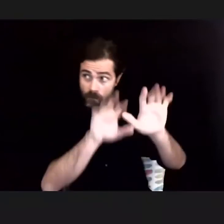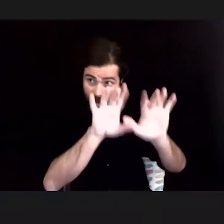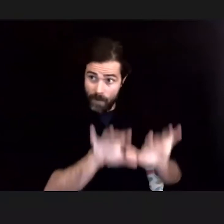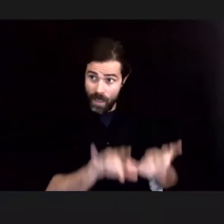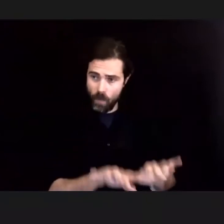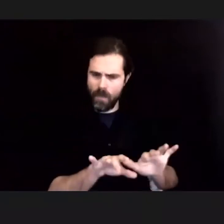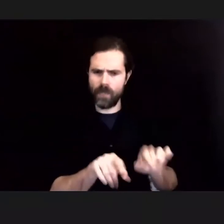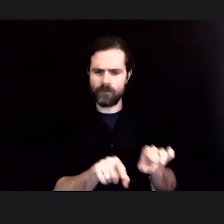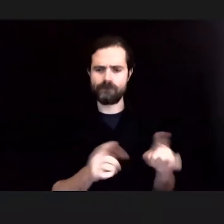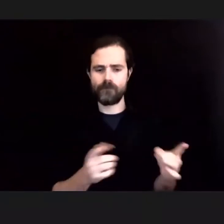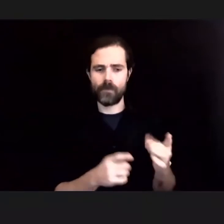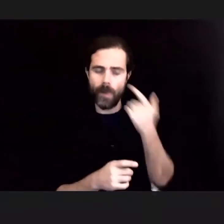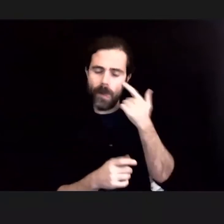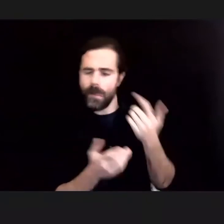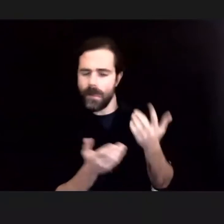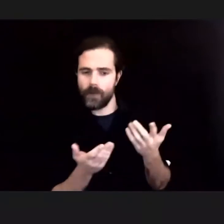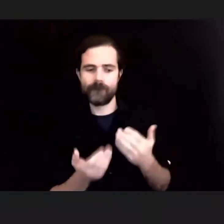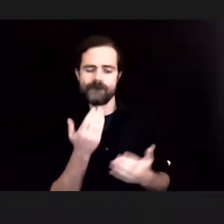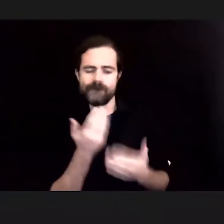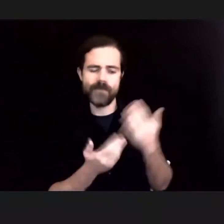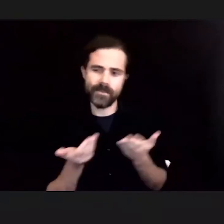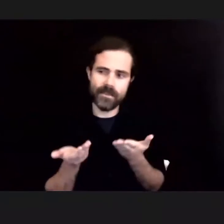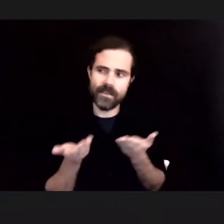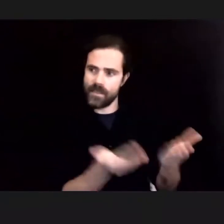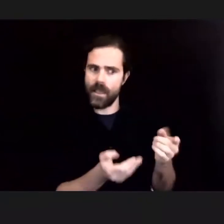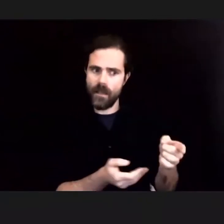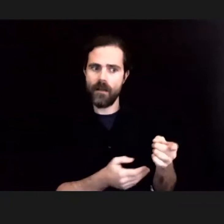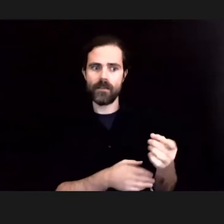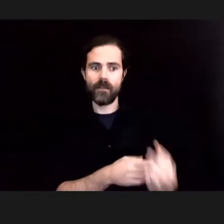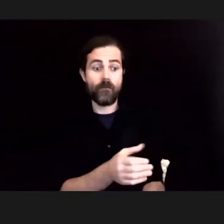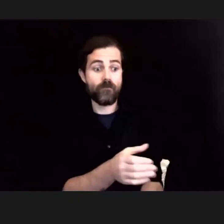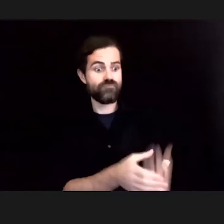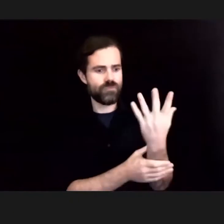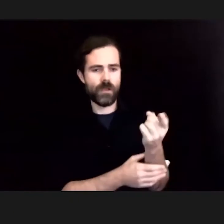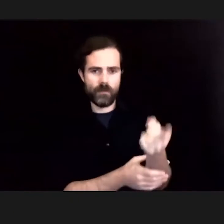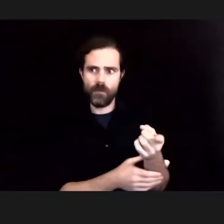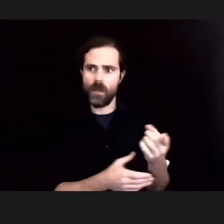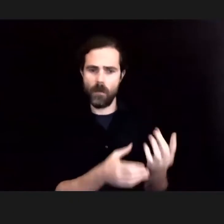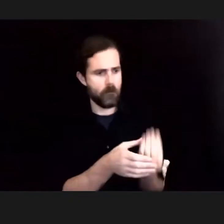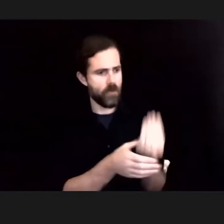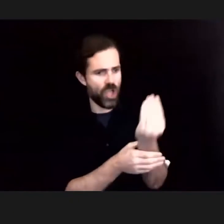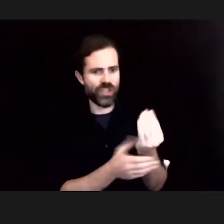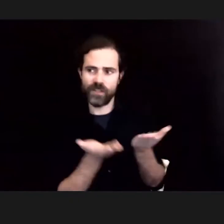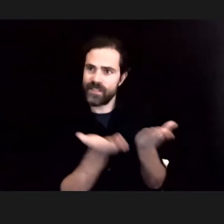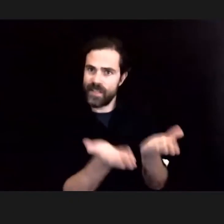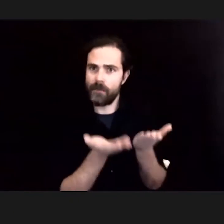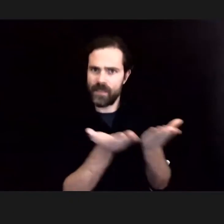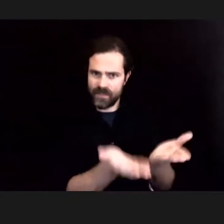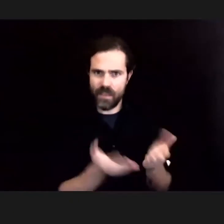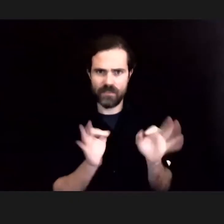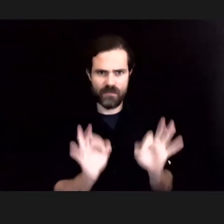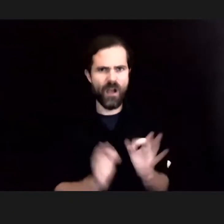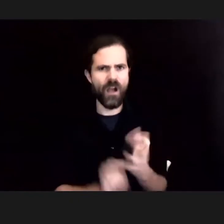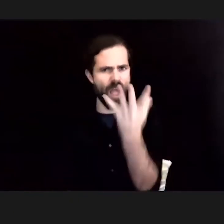accessible, inclusive products and services. This will benefit not